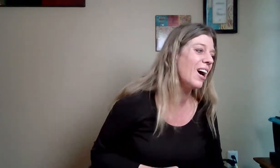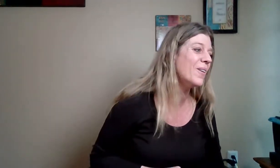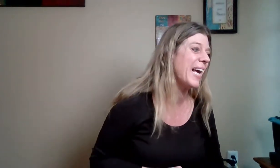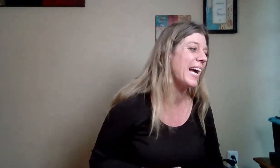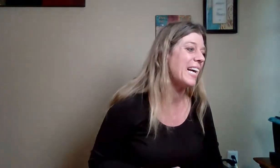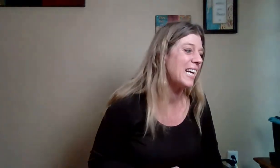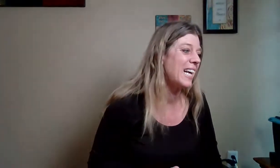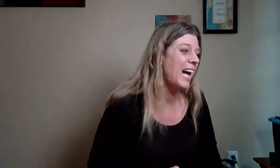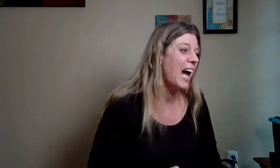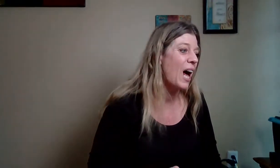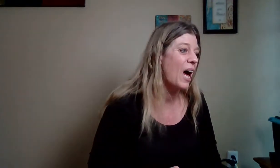Okay.